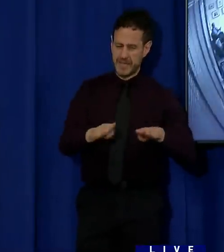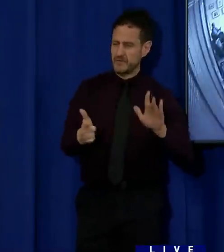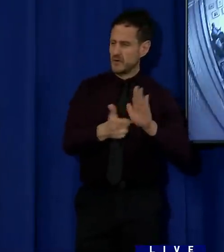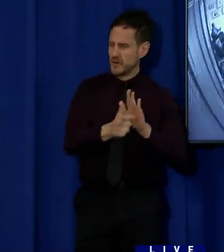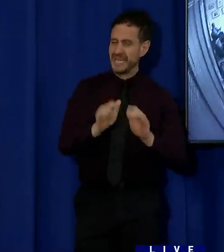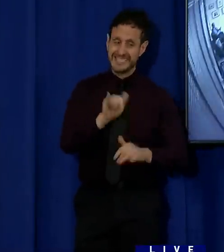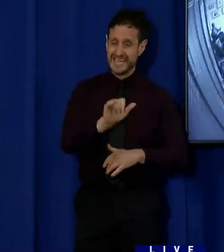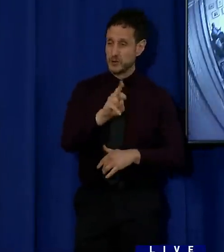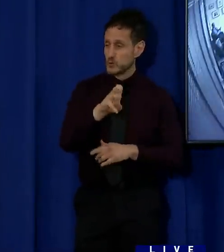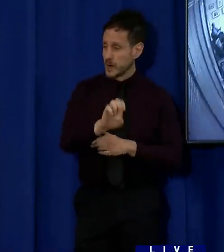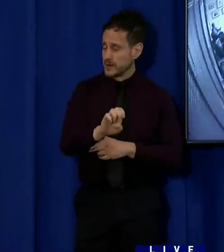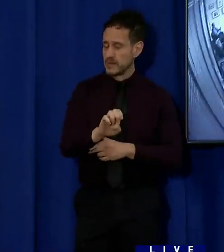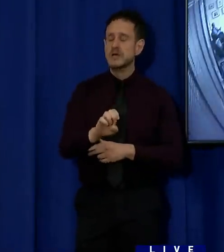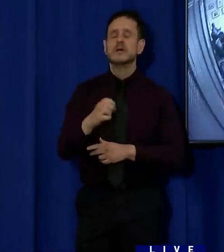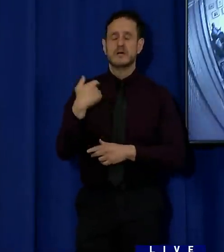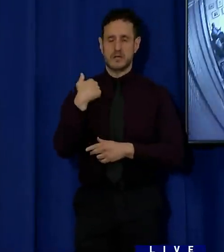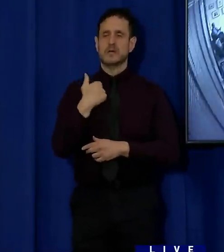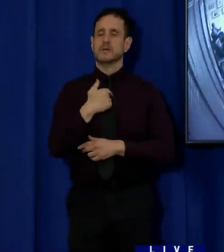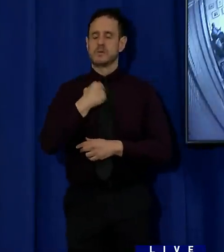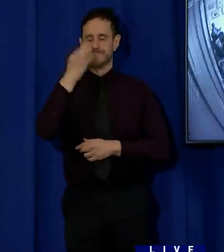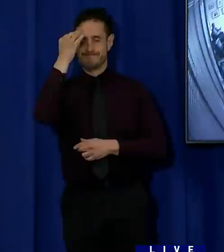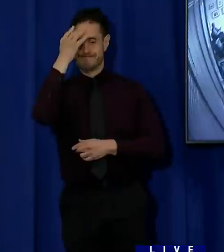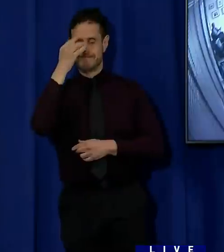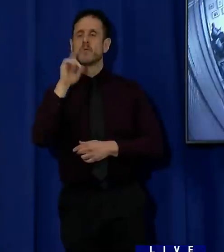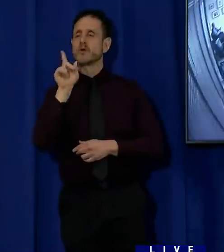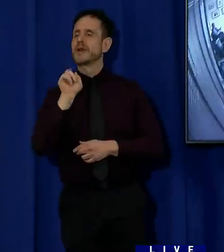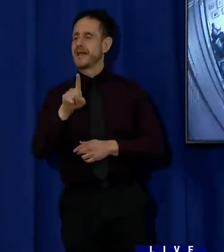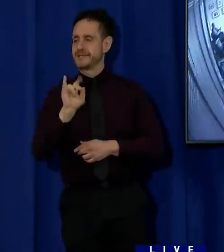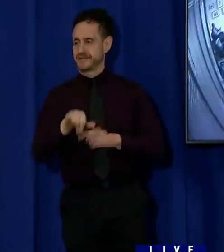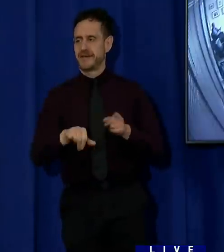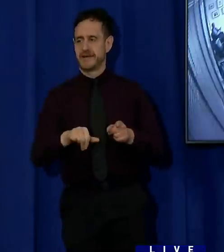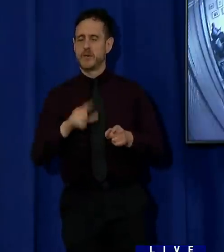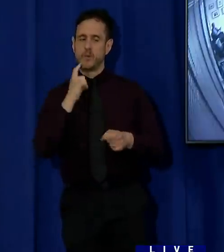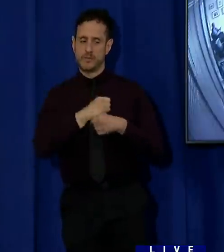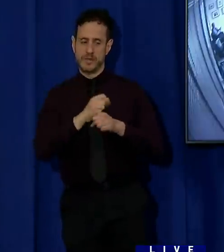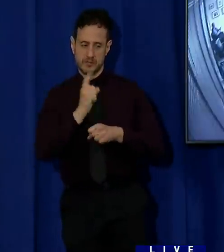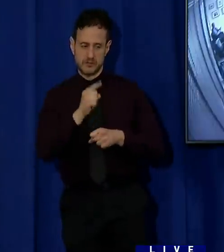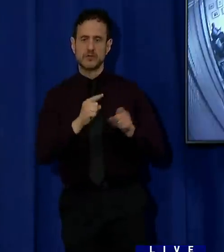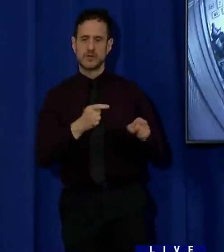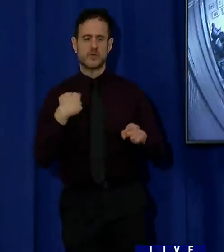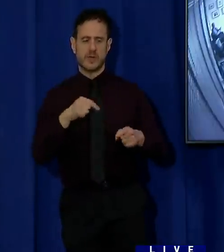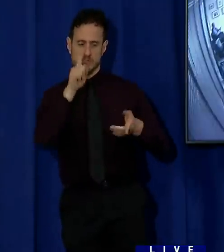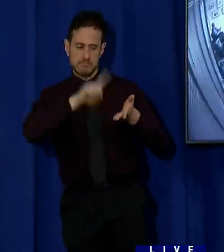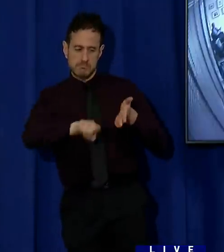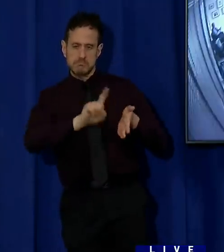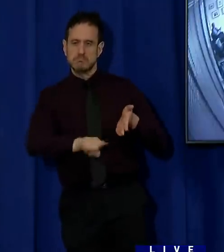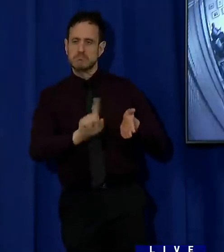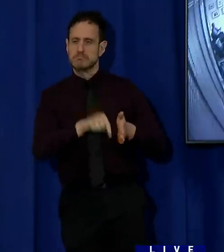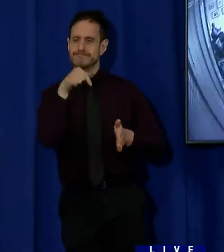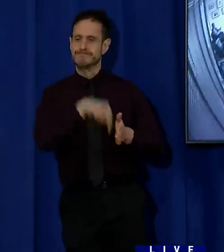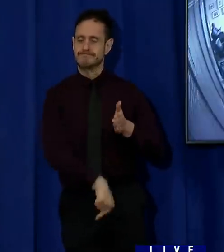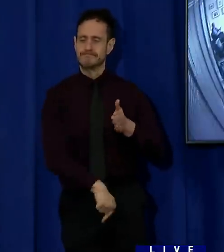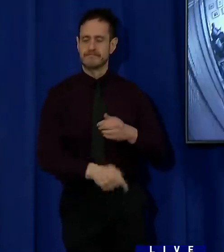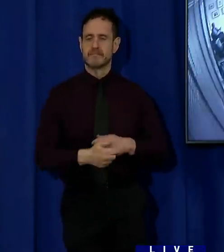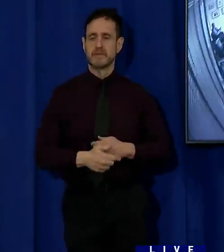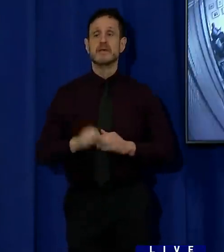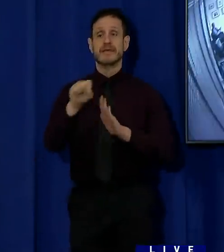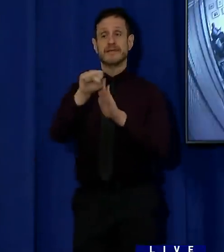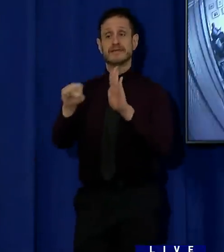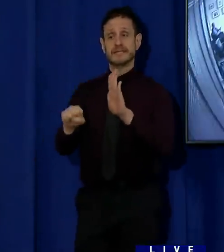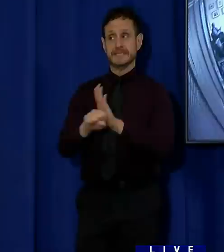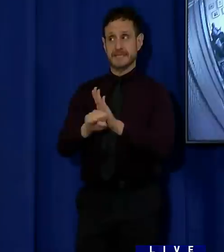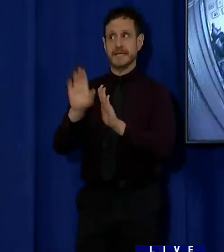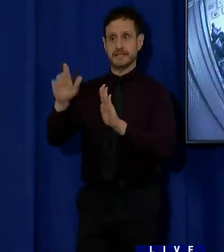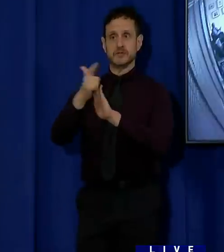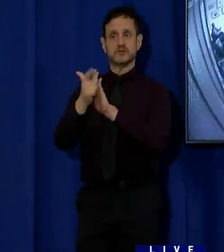that we're asking, and we'll certainly make sure that this is given scrutiny by the state's attorney